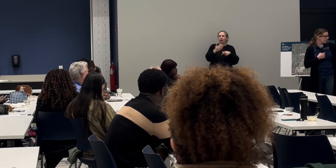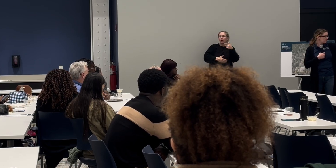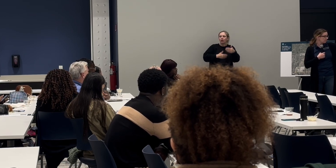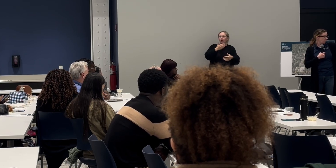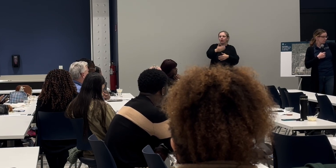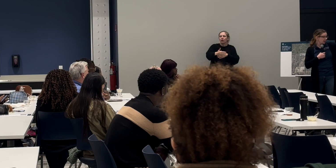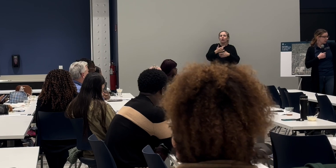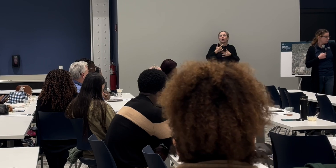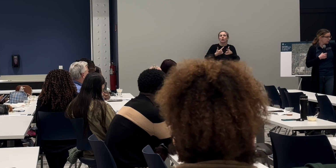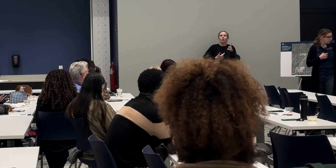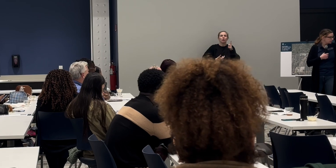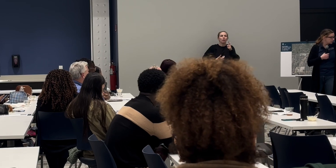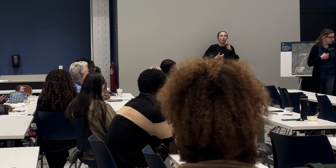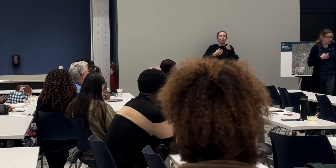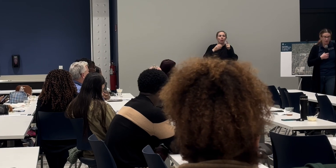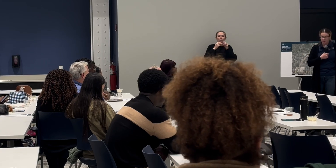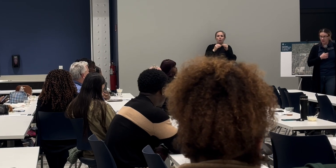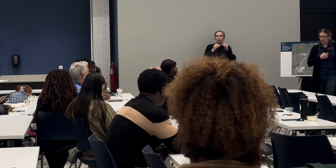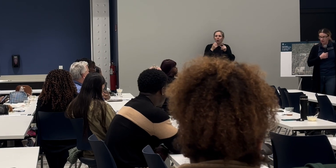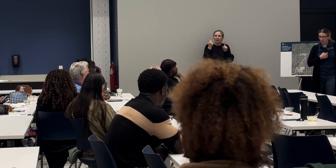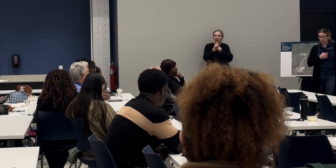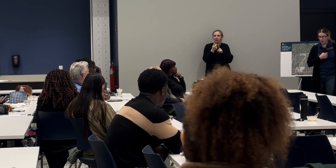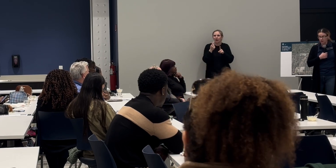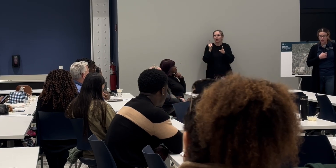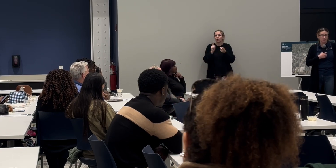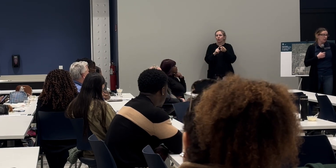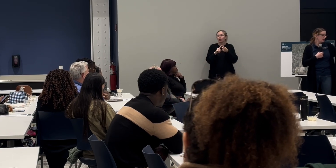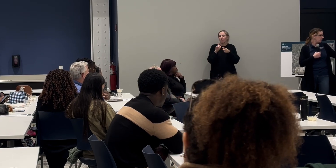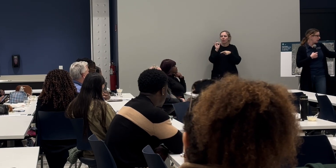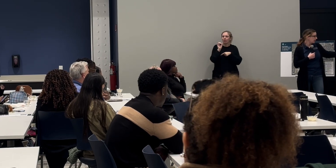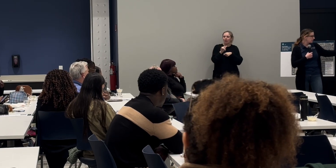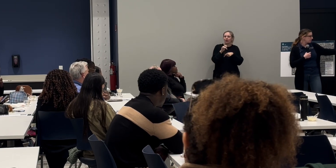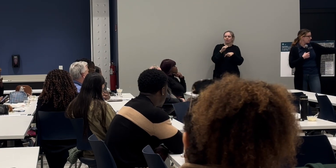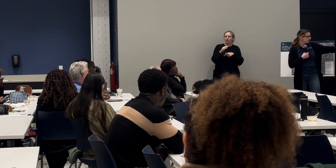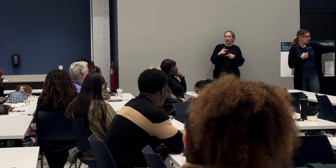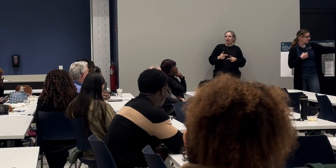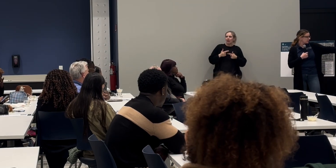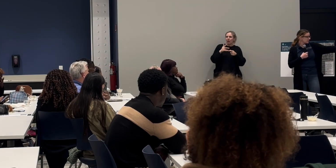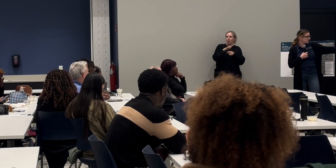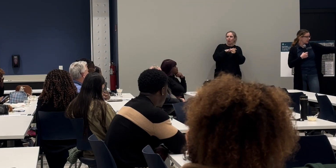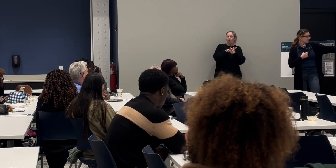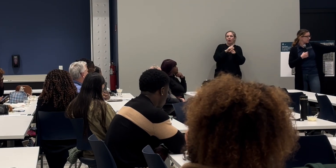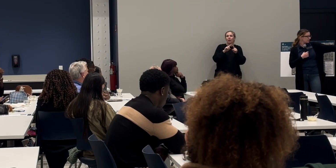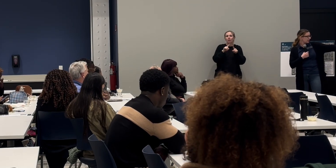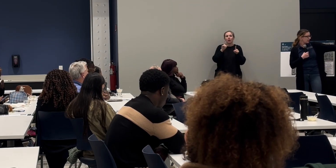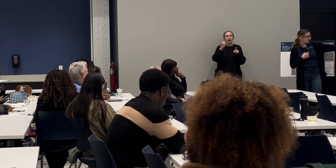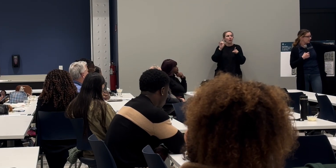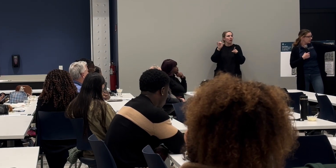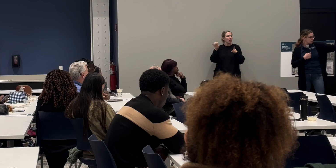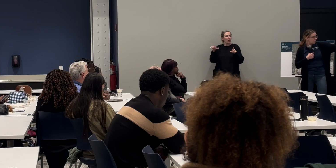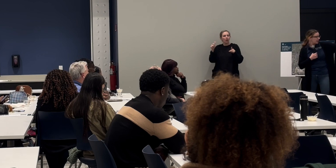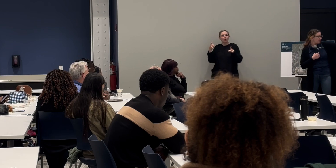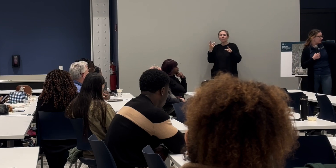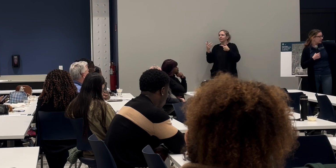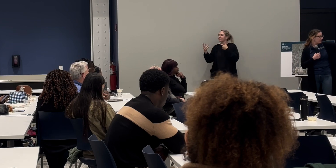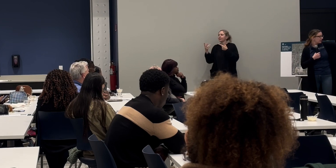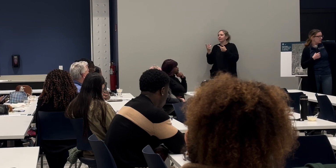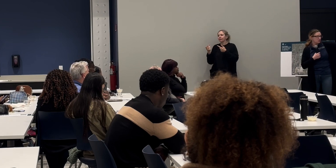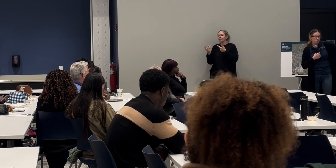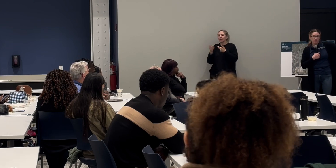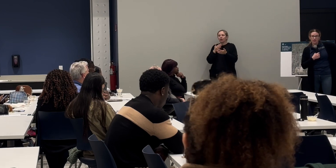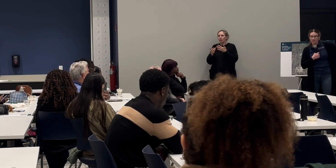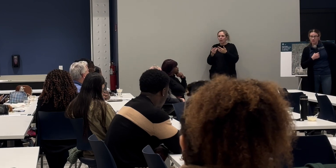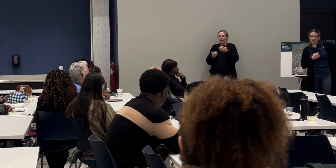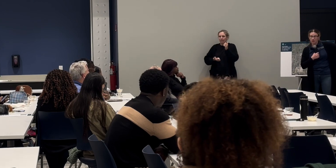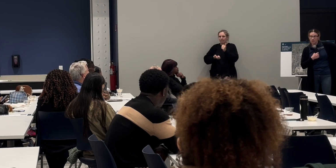that will be more impactful to the neighborhood here. But in this site, again, either way,